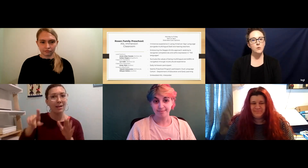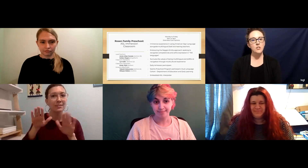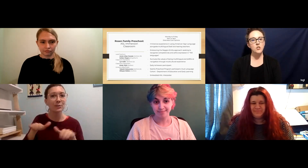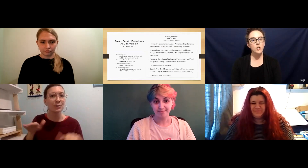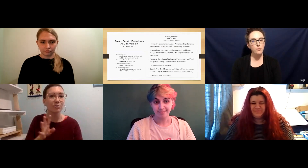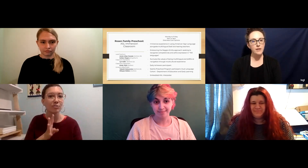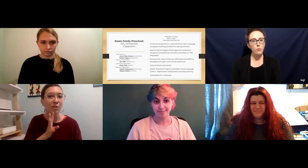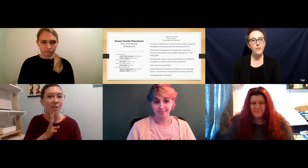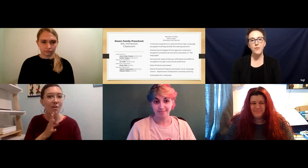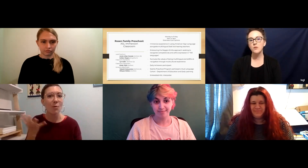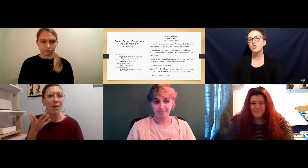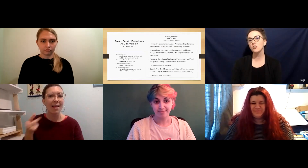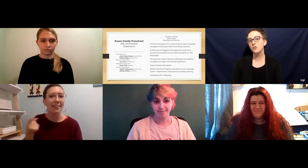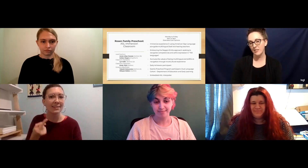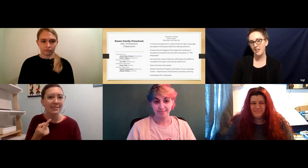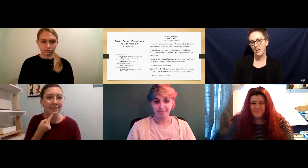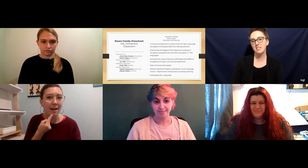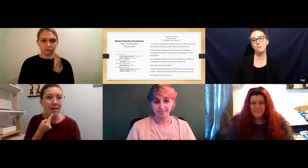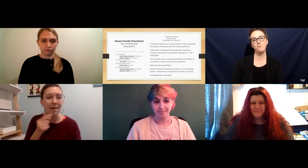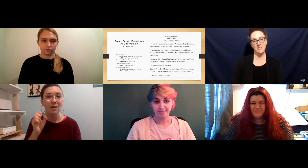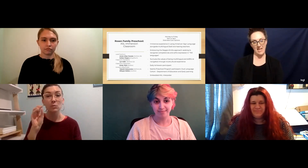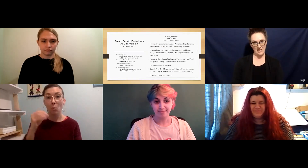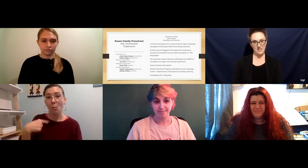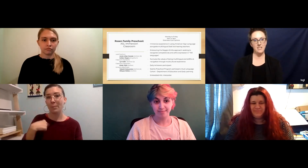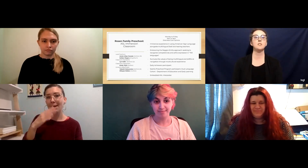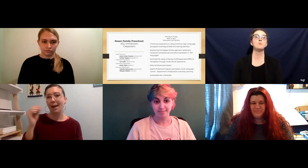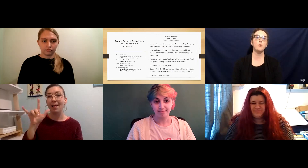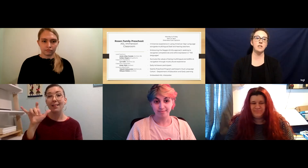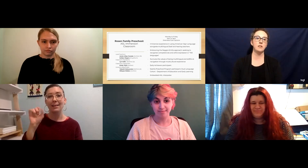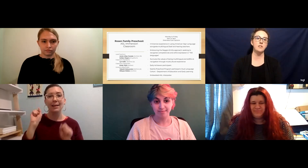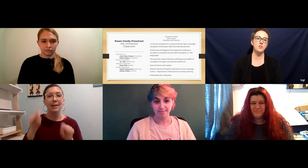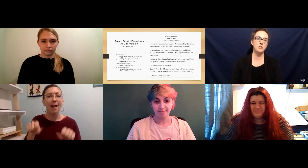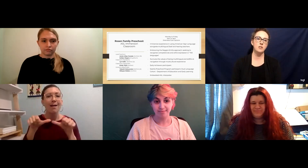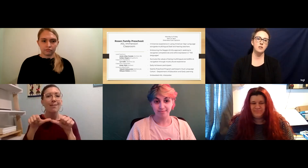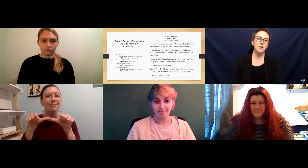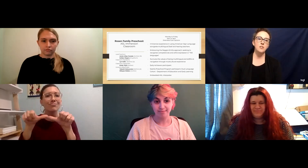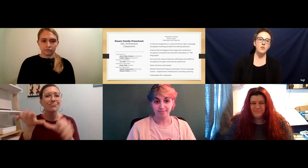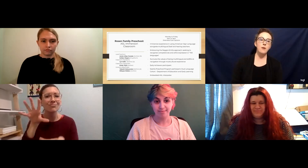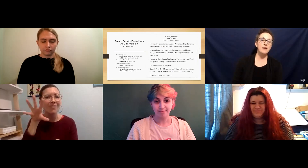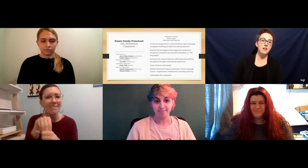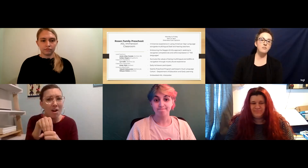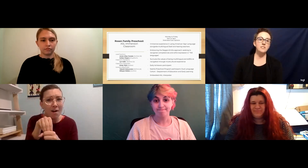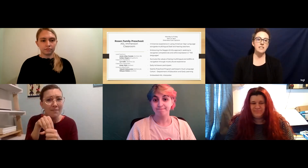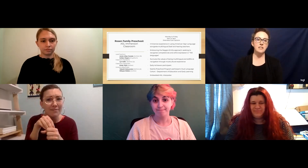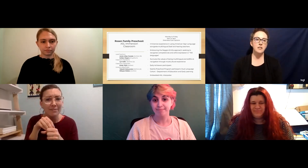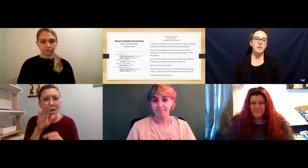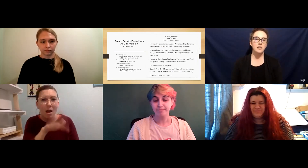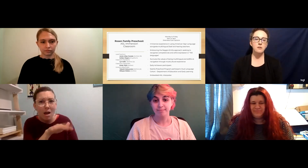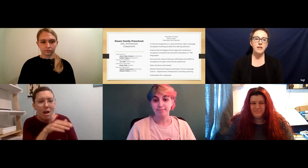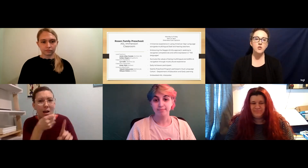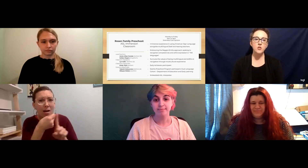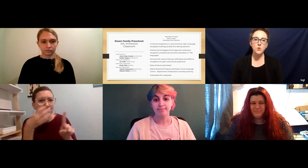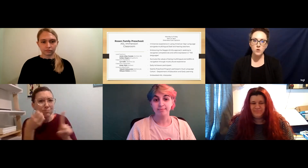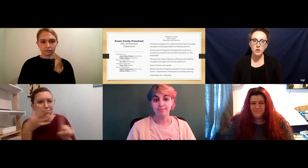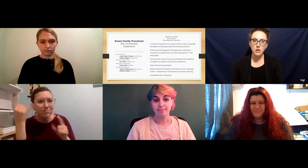to interpret what those children are saying in spoken English, so that myself and Lynn can